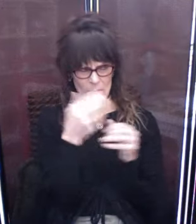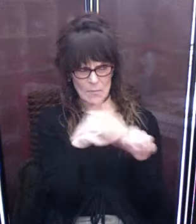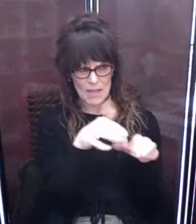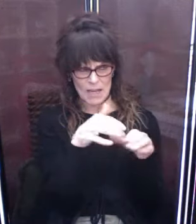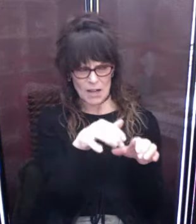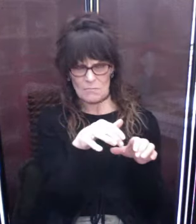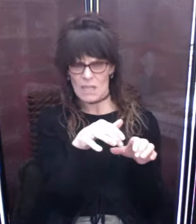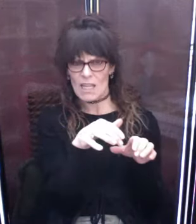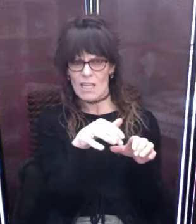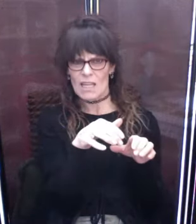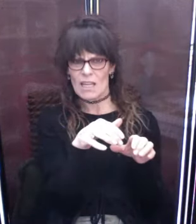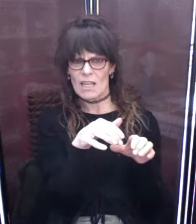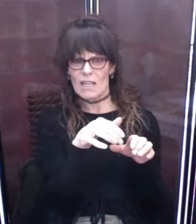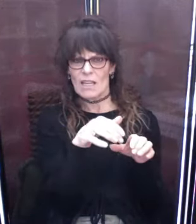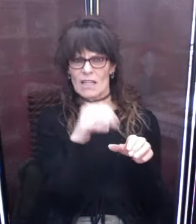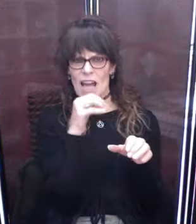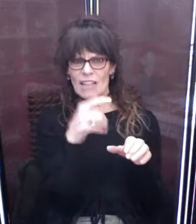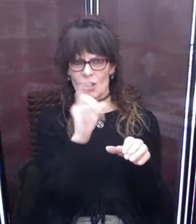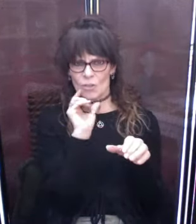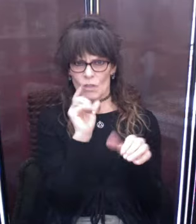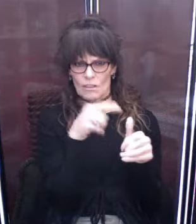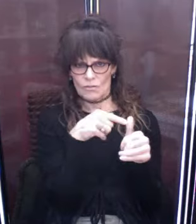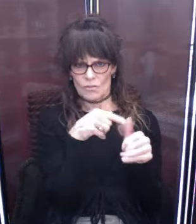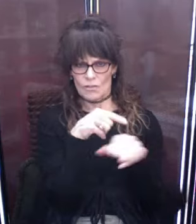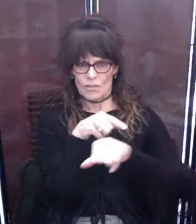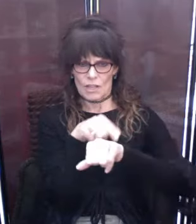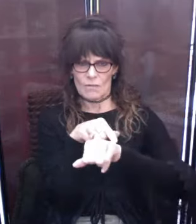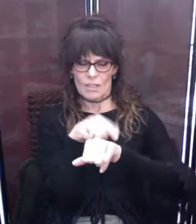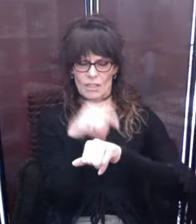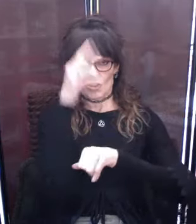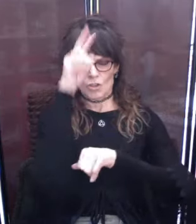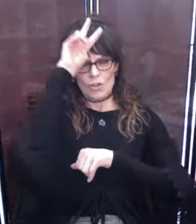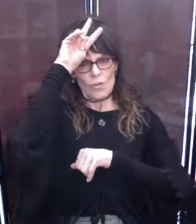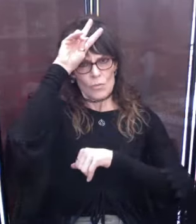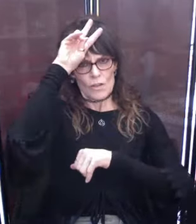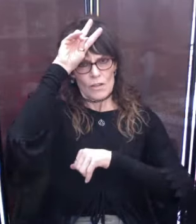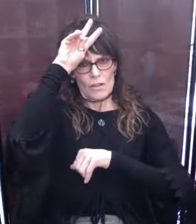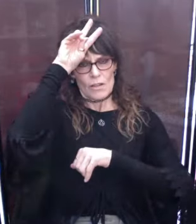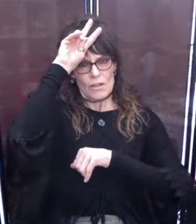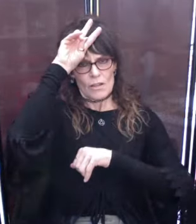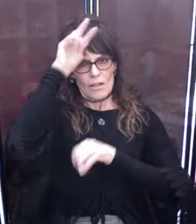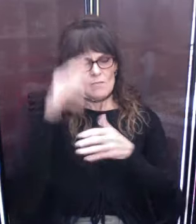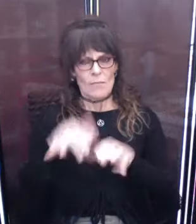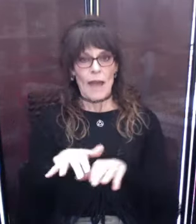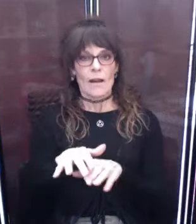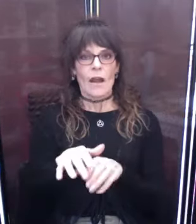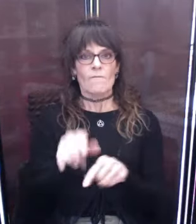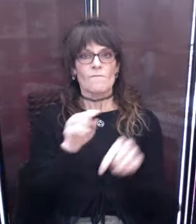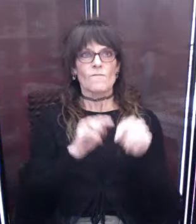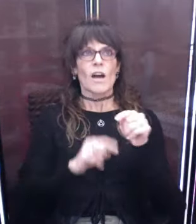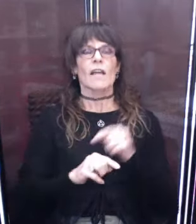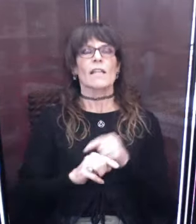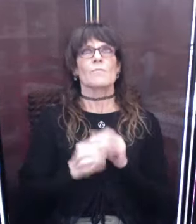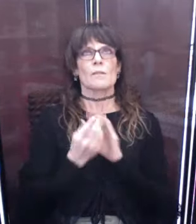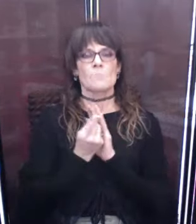bet. That's a stupid bet. When I finally went back with that sponsor that I finally hooked up with,